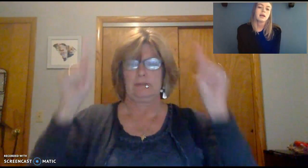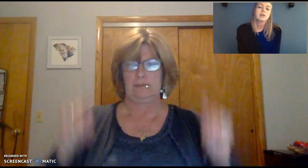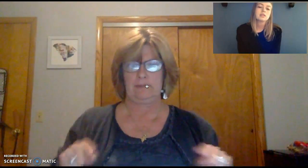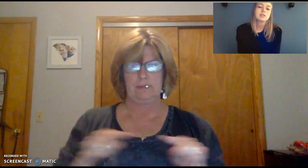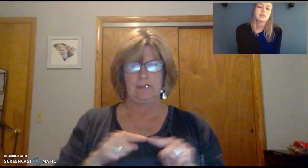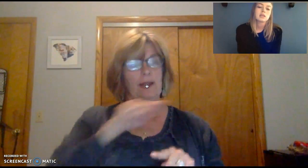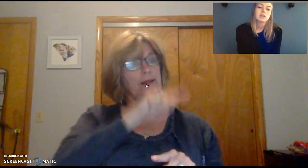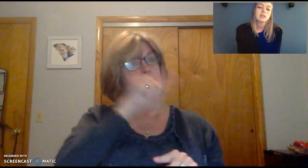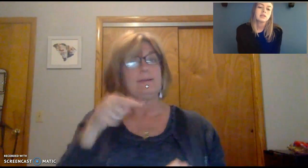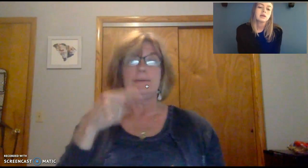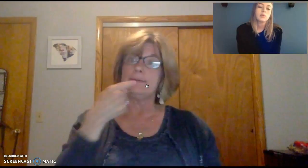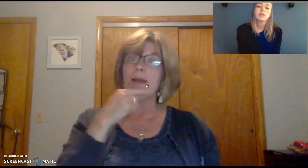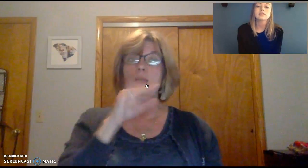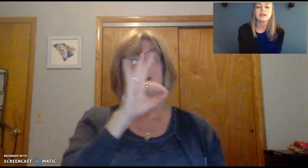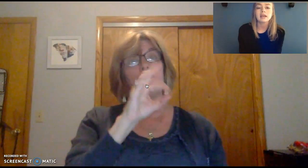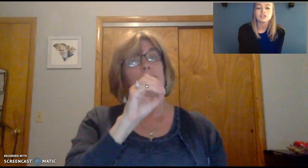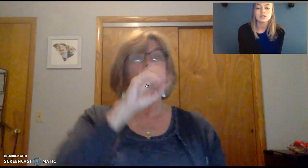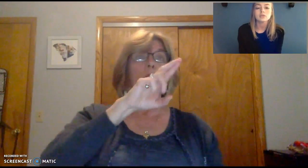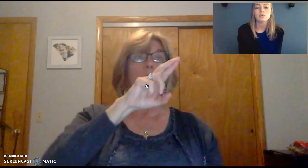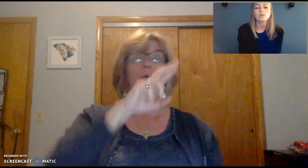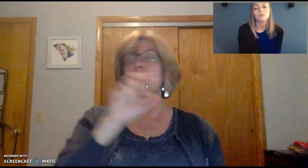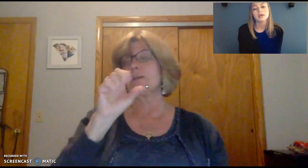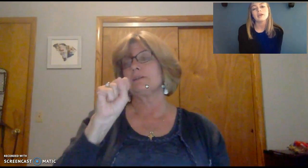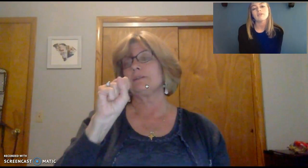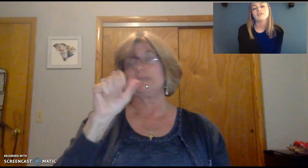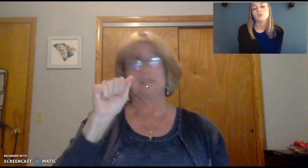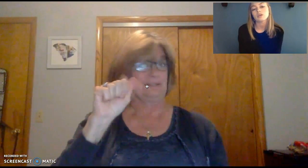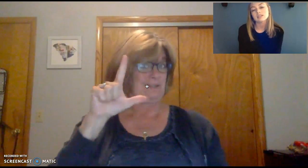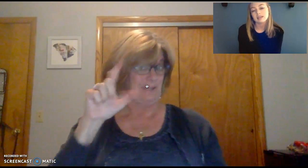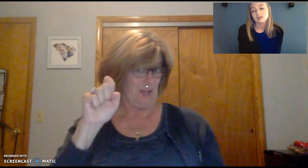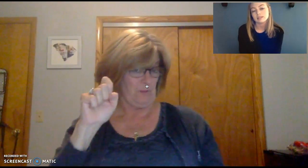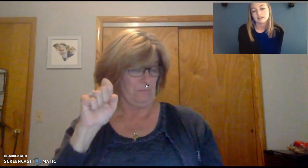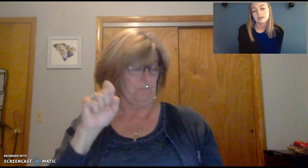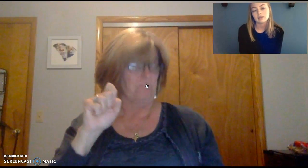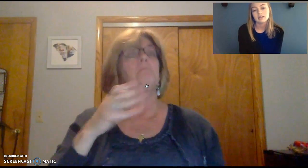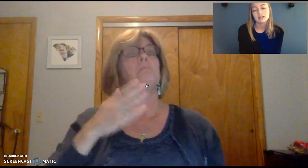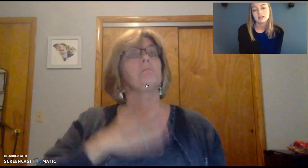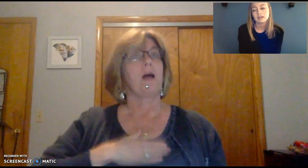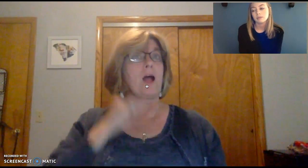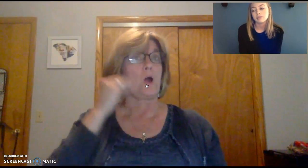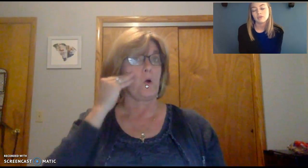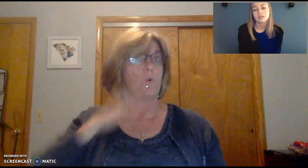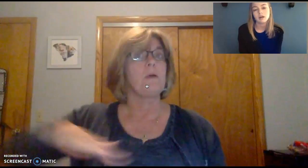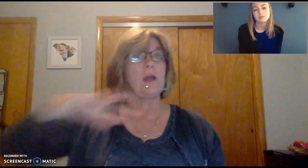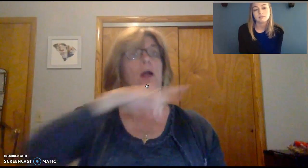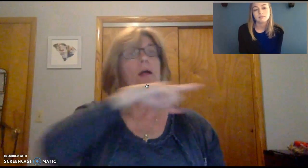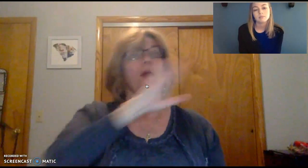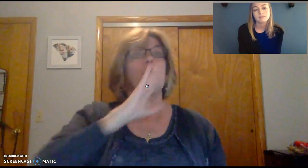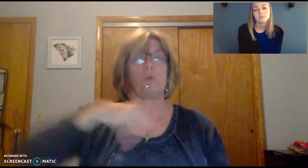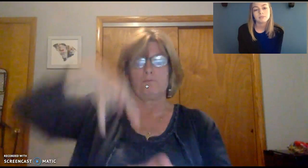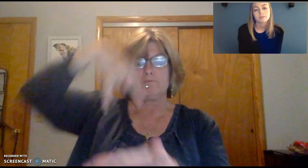at my house, a real estate agent would put a for sale sign in my front